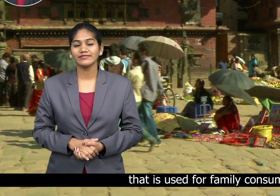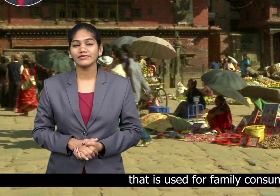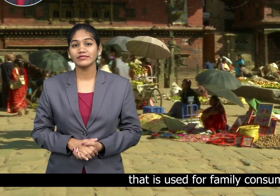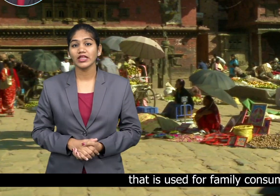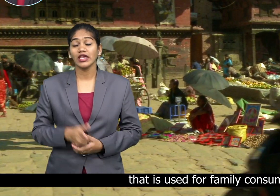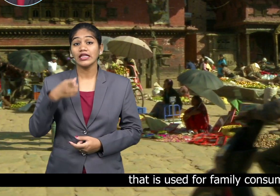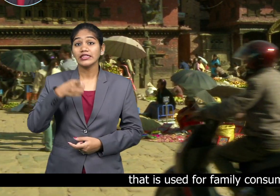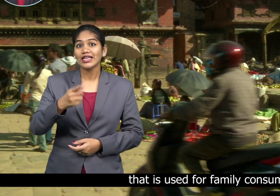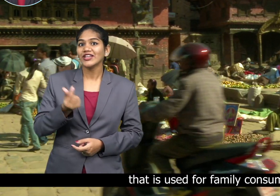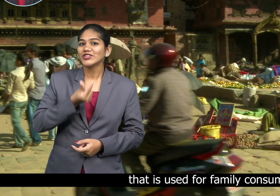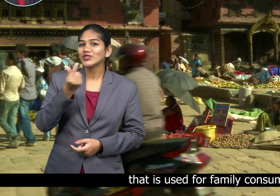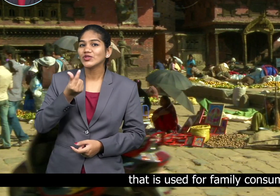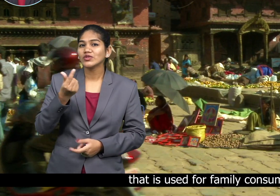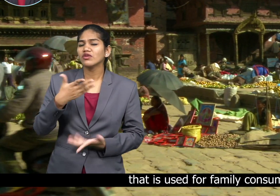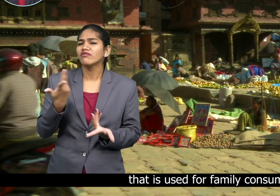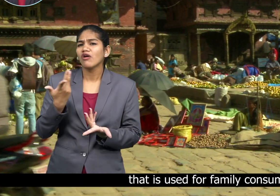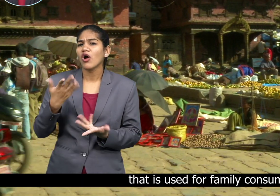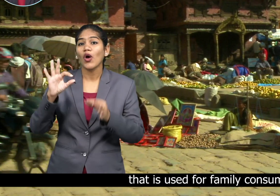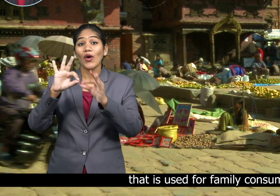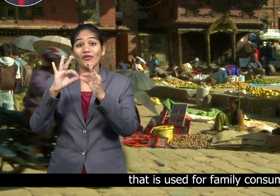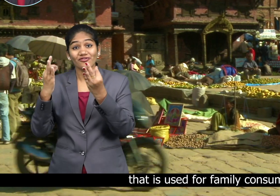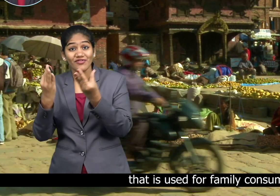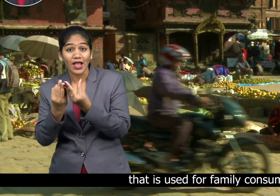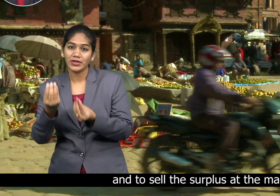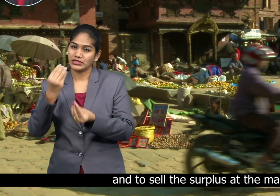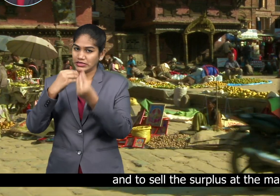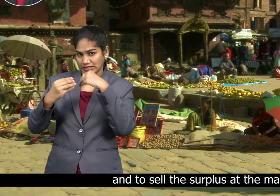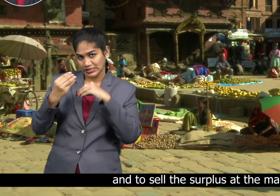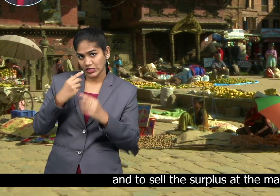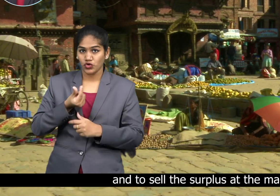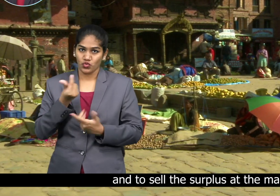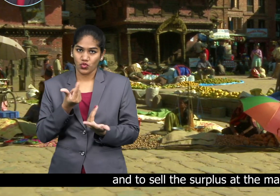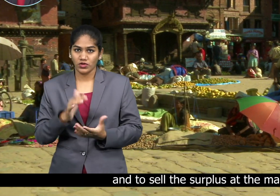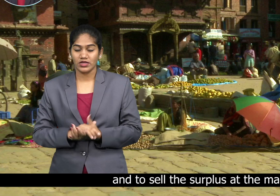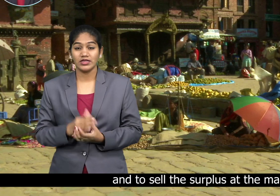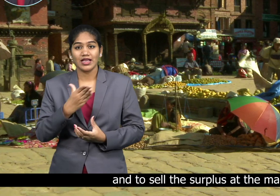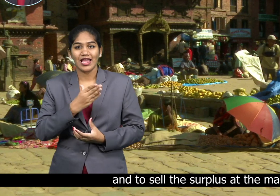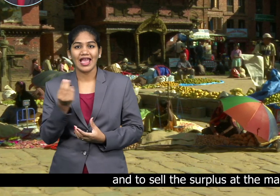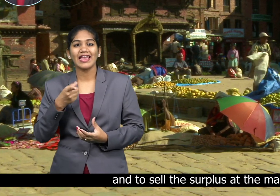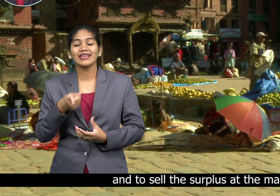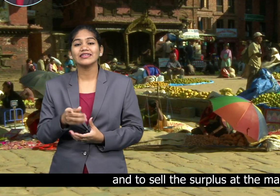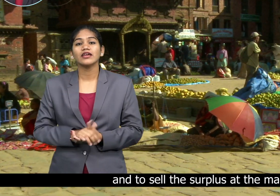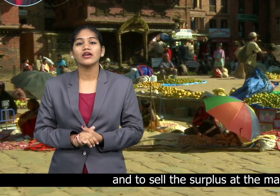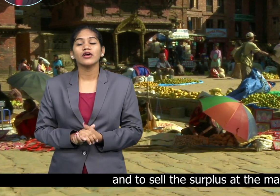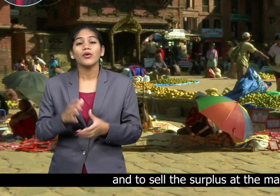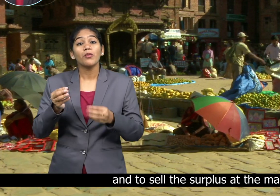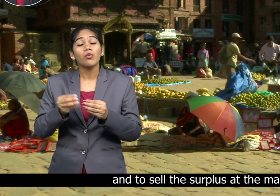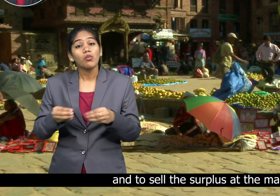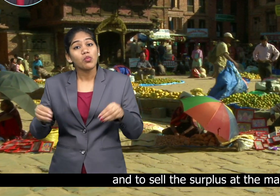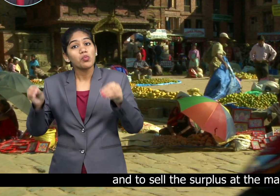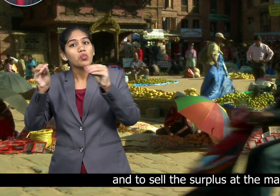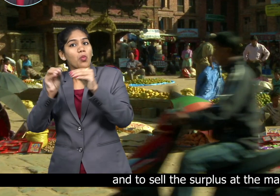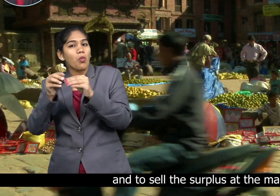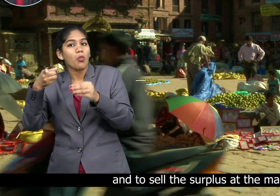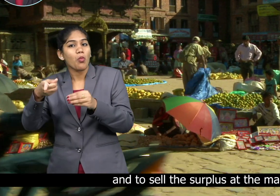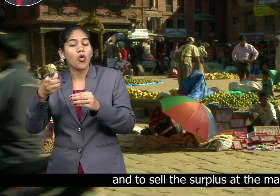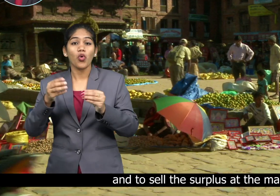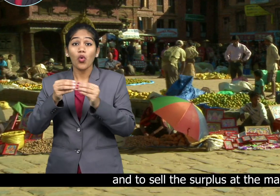That is used for family consumption and to sell the surplus at the market yard